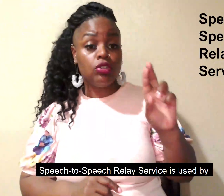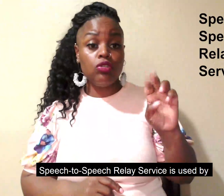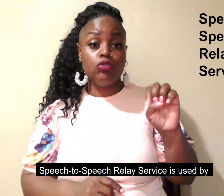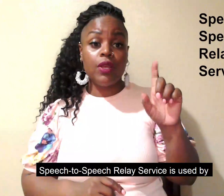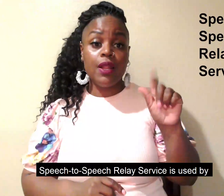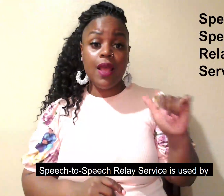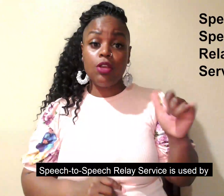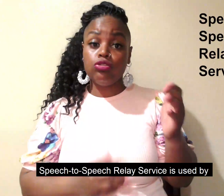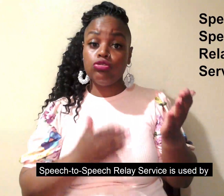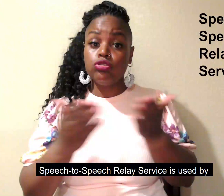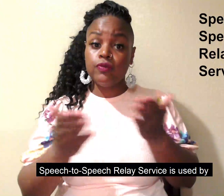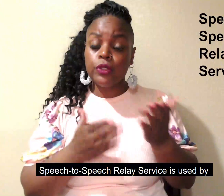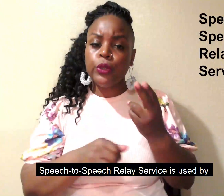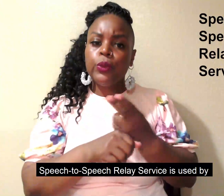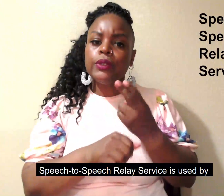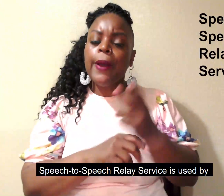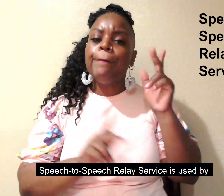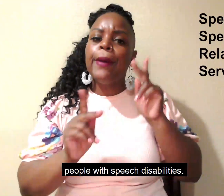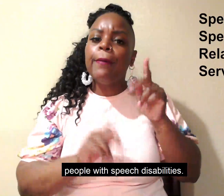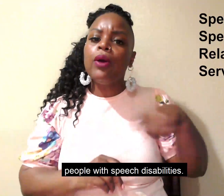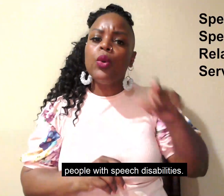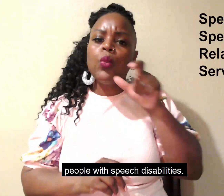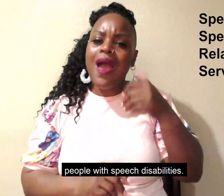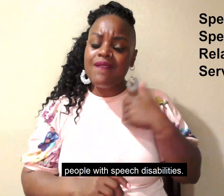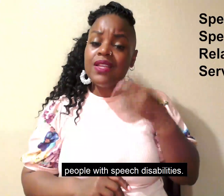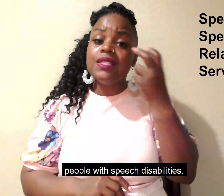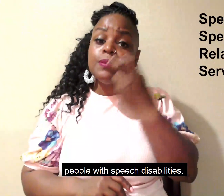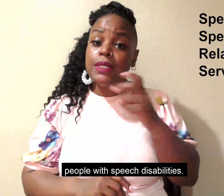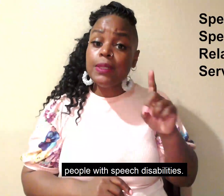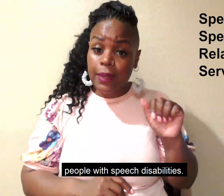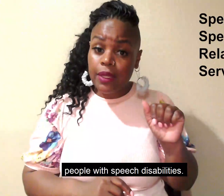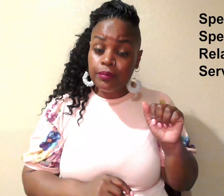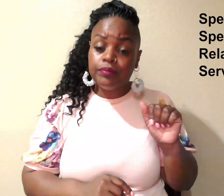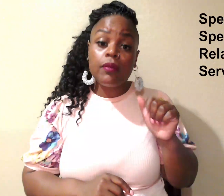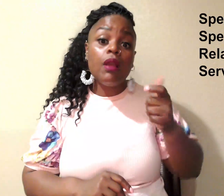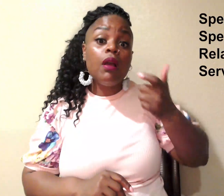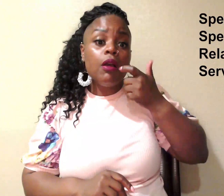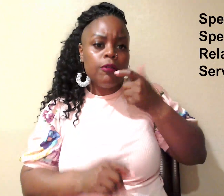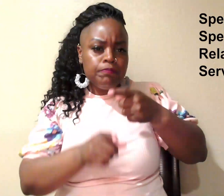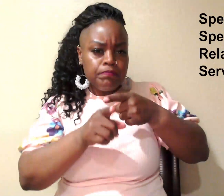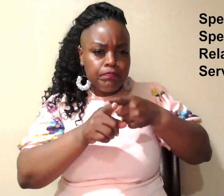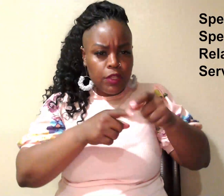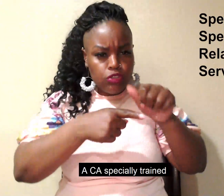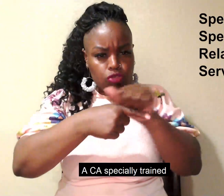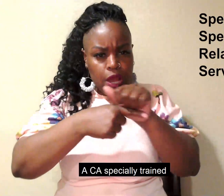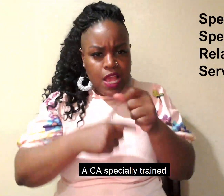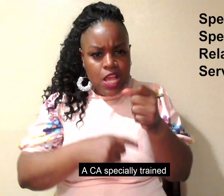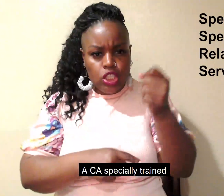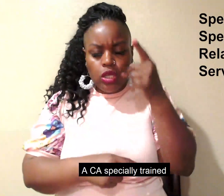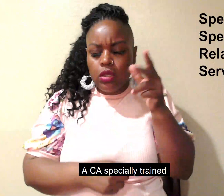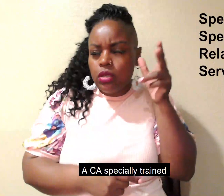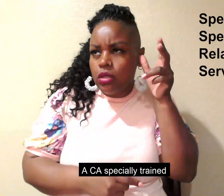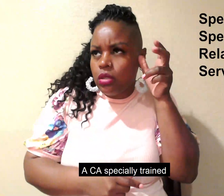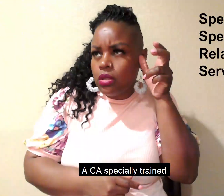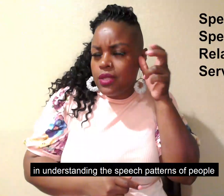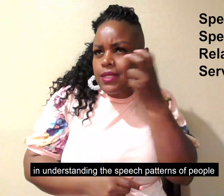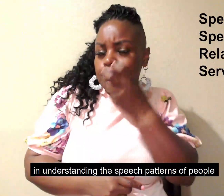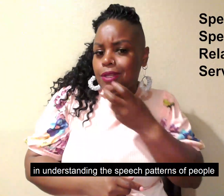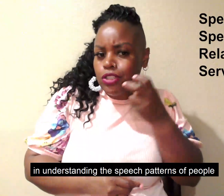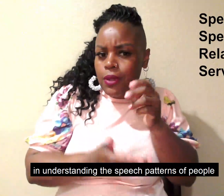Speech-to-speech relay service is used by people with speech disabilities. A CA specially trained in understanding